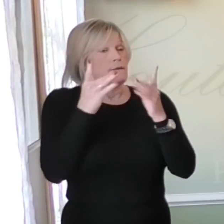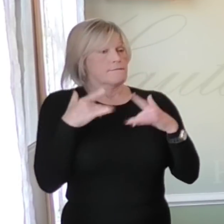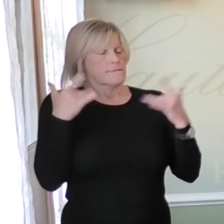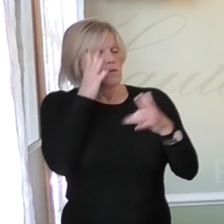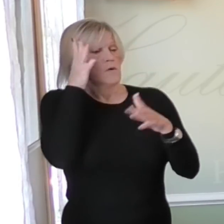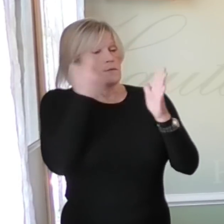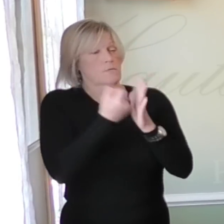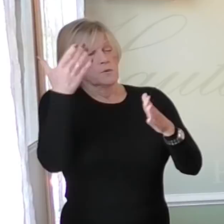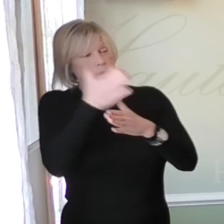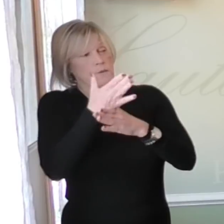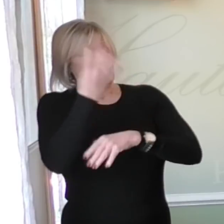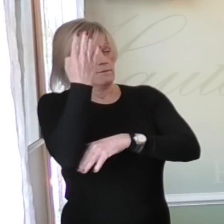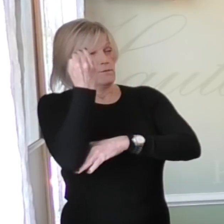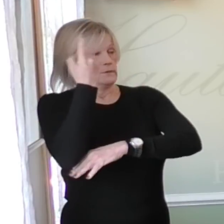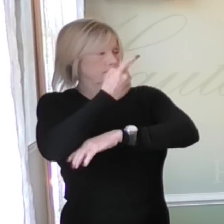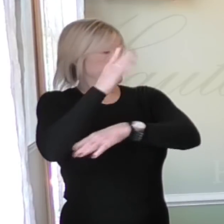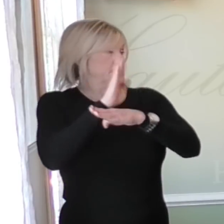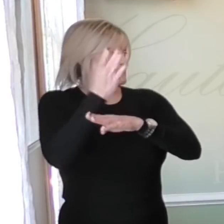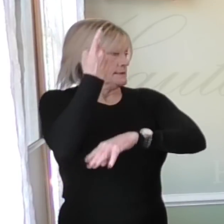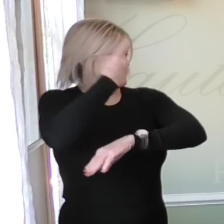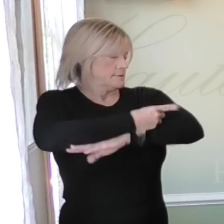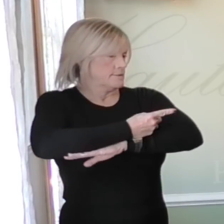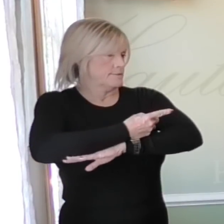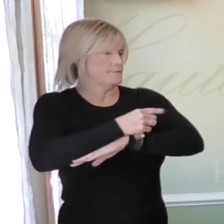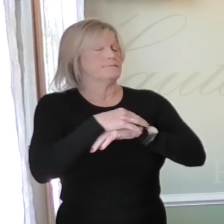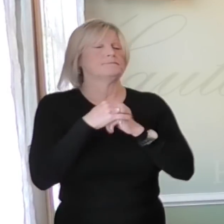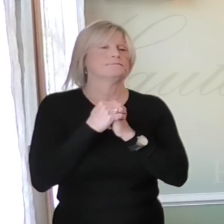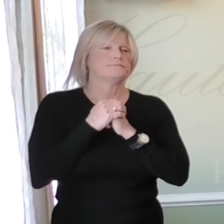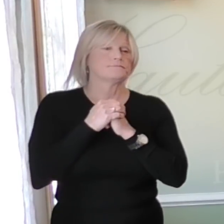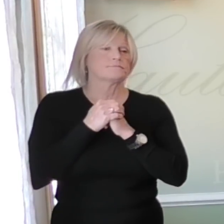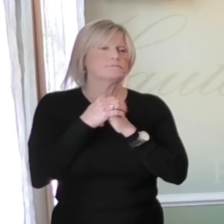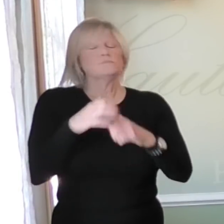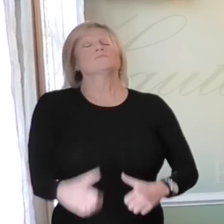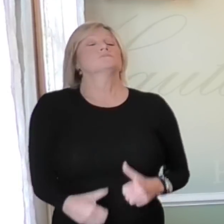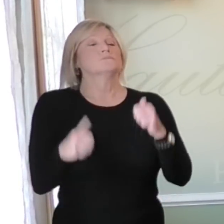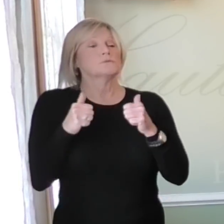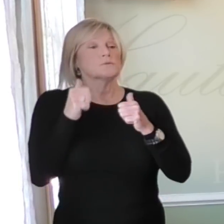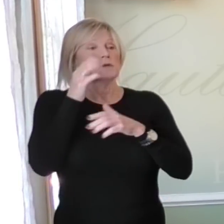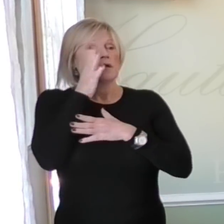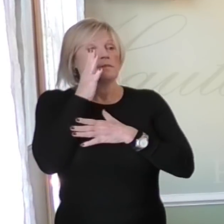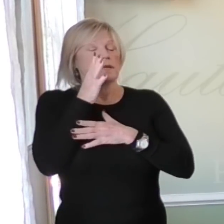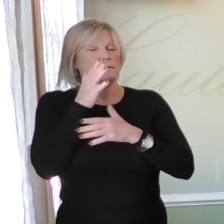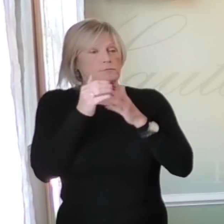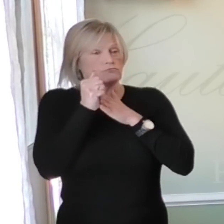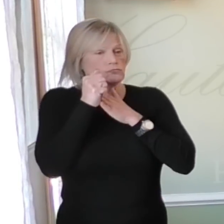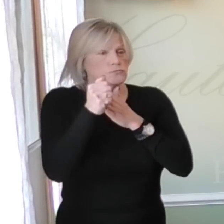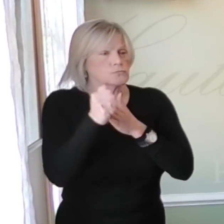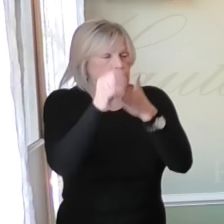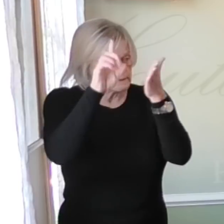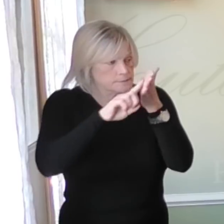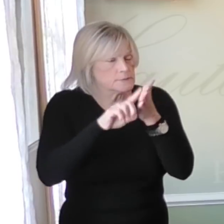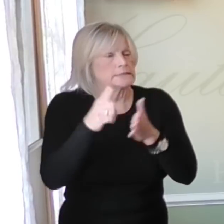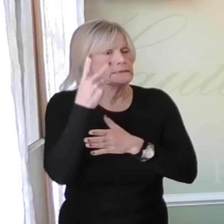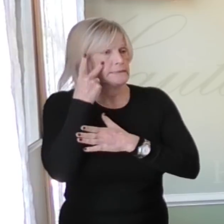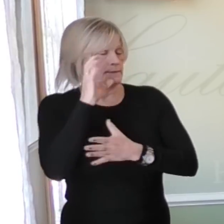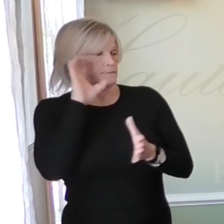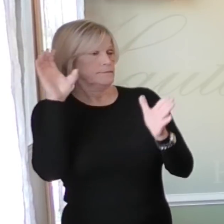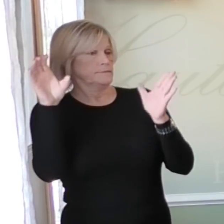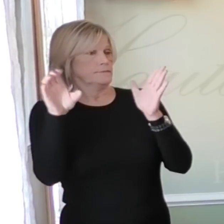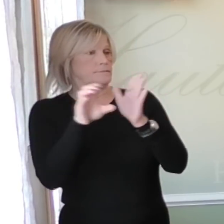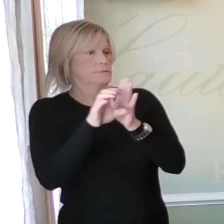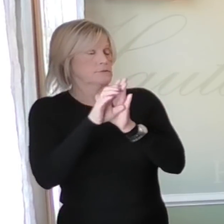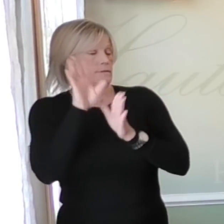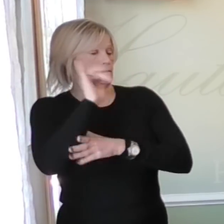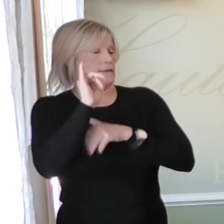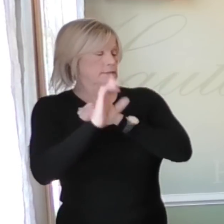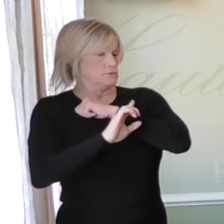within 14 business days. Residents will be able to track inspections and see pictures of